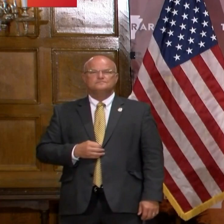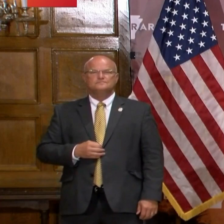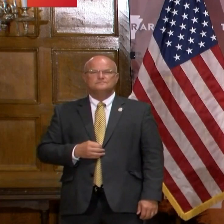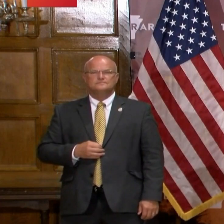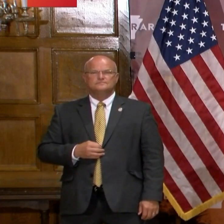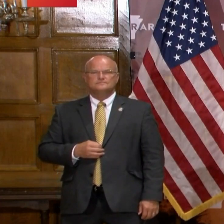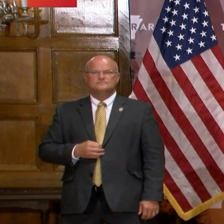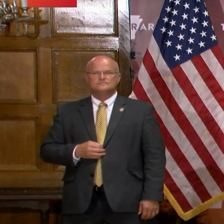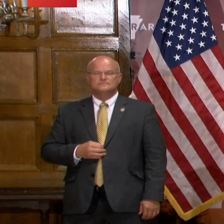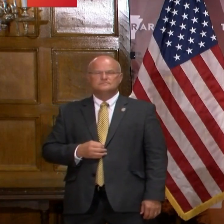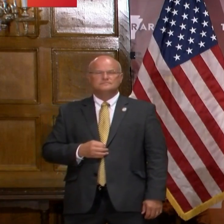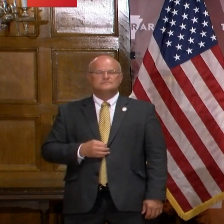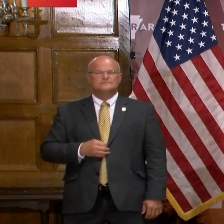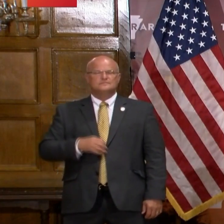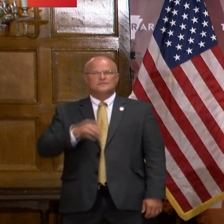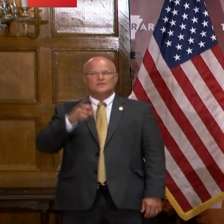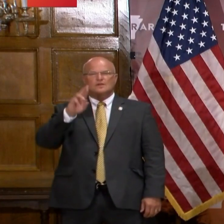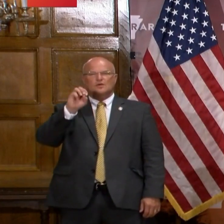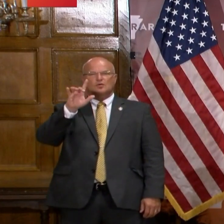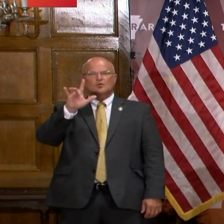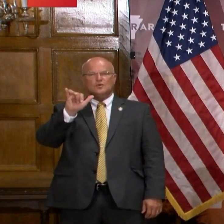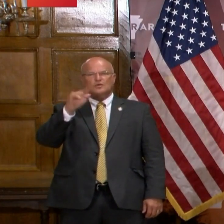Governor, it's Rolly Hoyt with THV11.